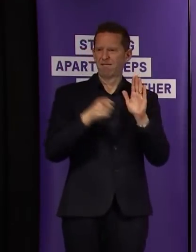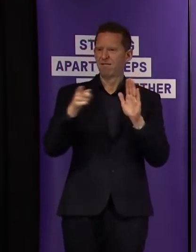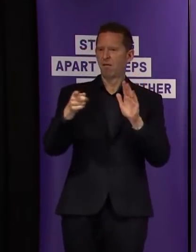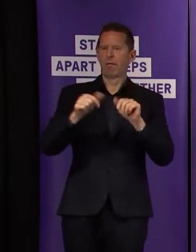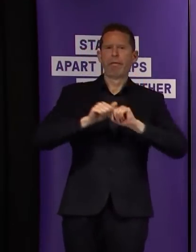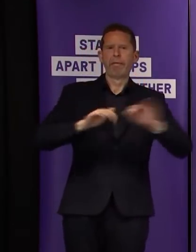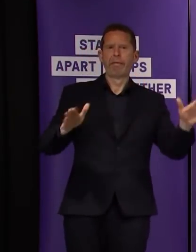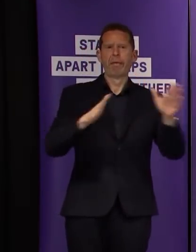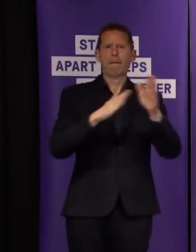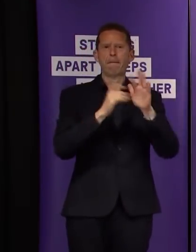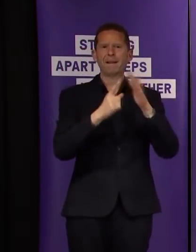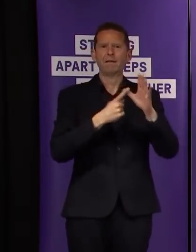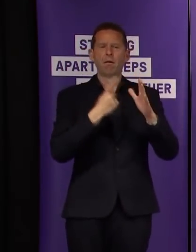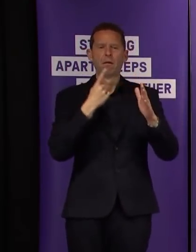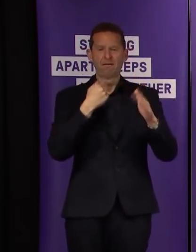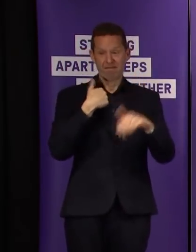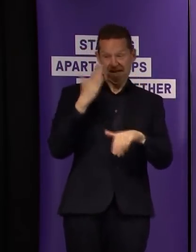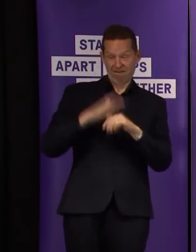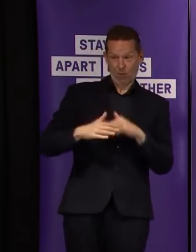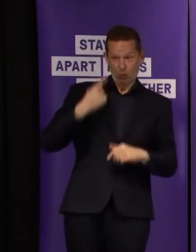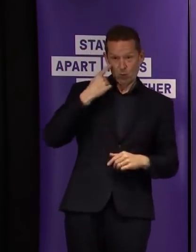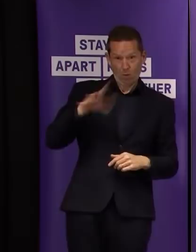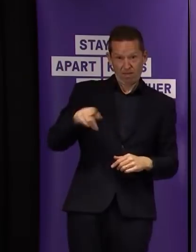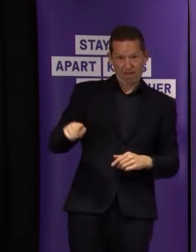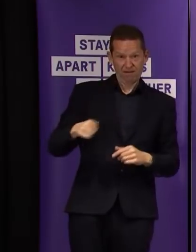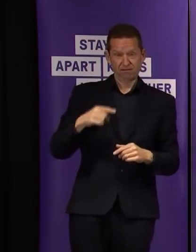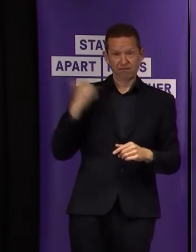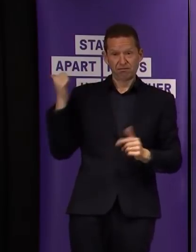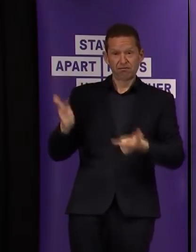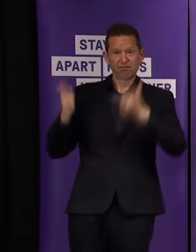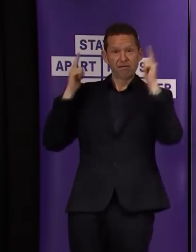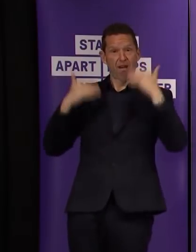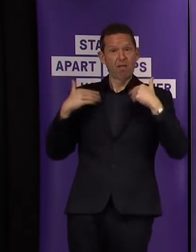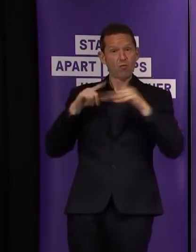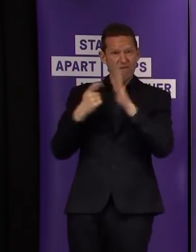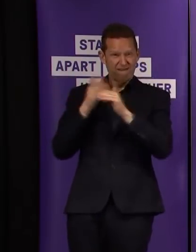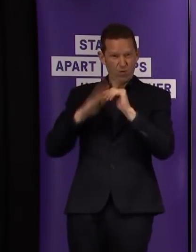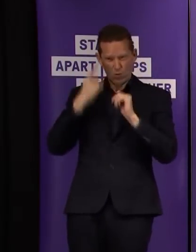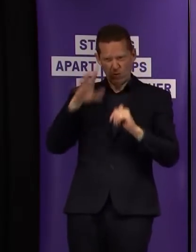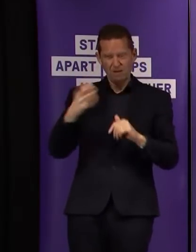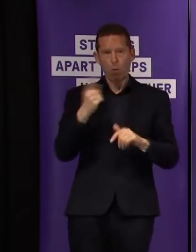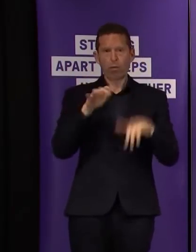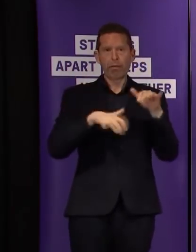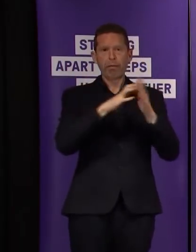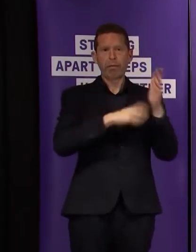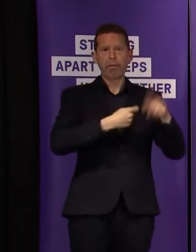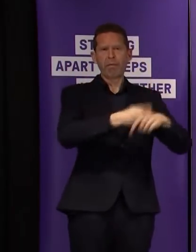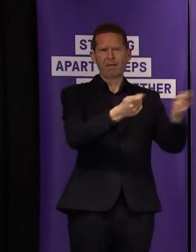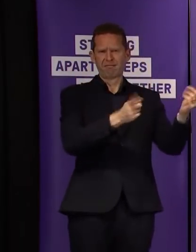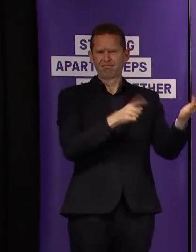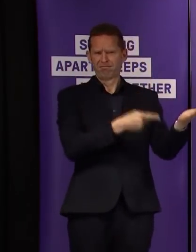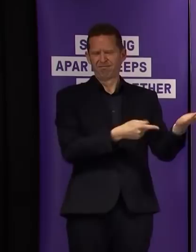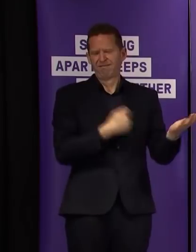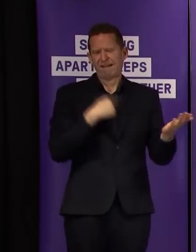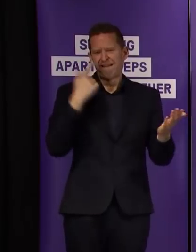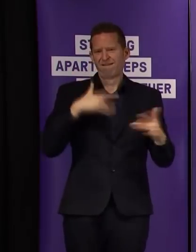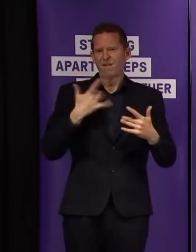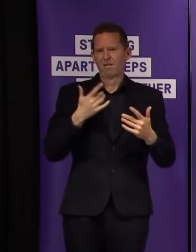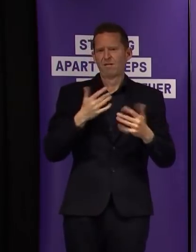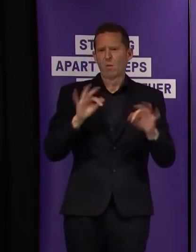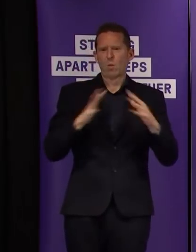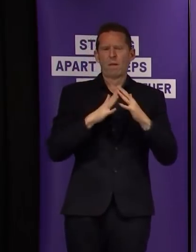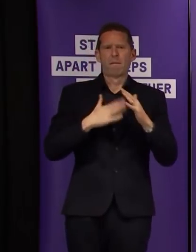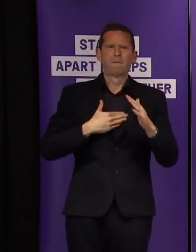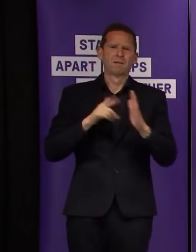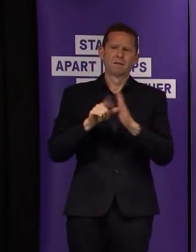that has no status and which I never saw, Chief Health Officer never saw. That probably isn't the best use of our collective time, with the